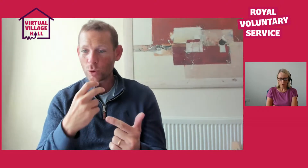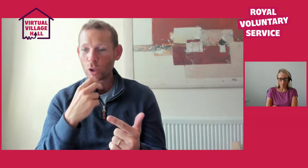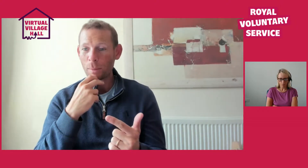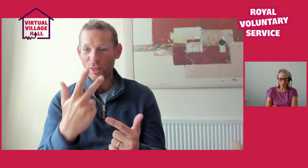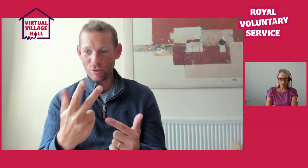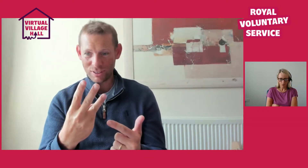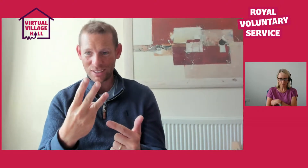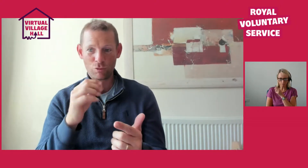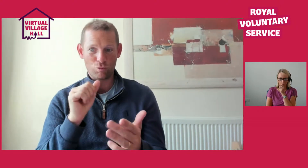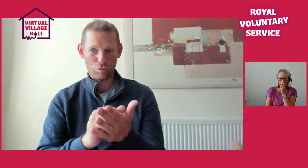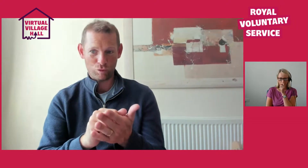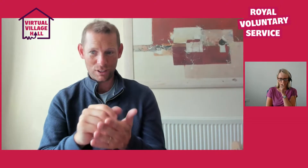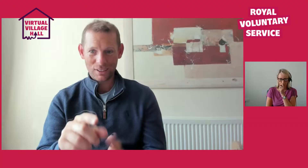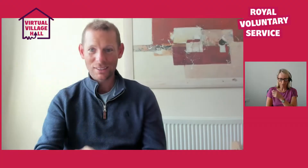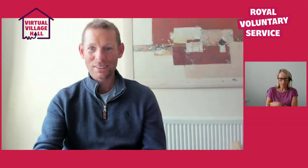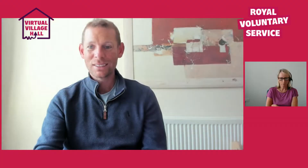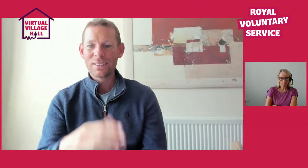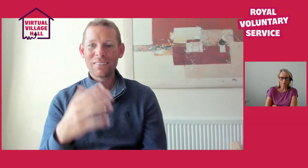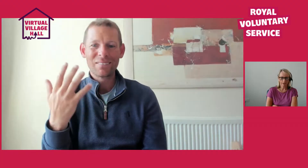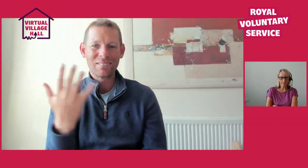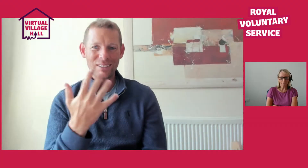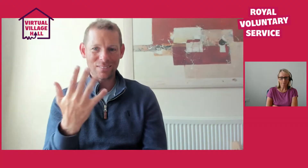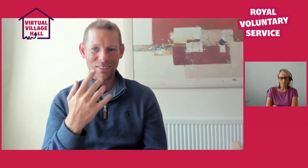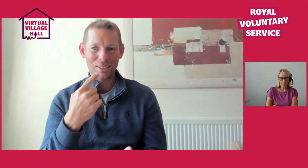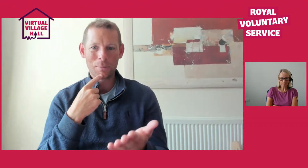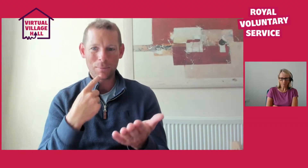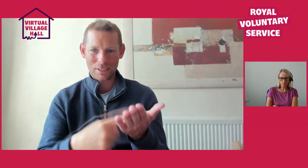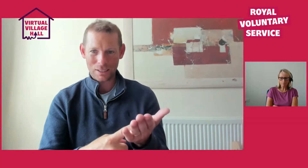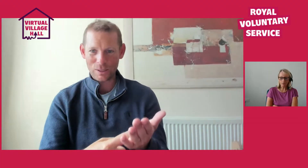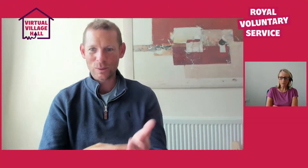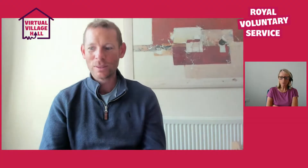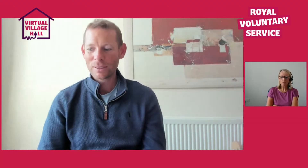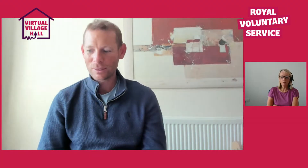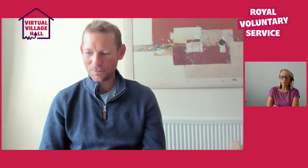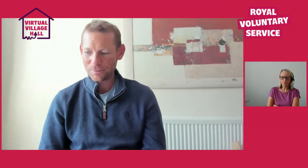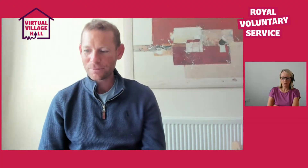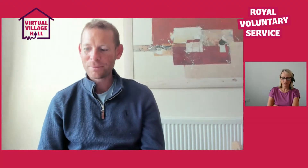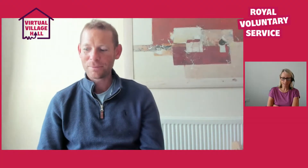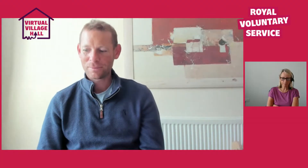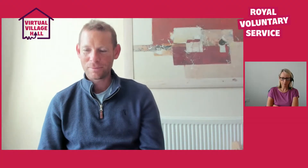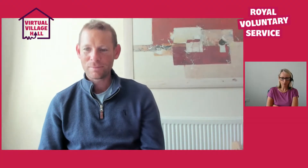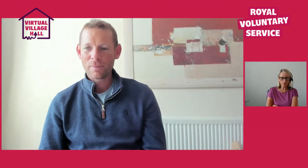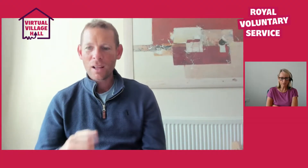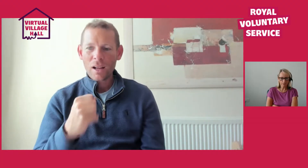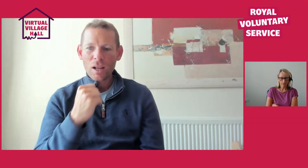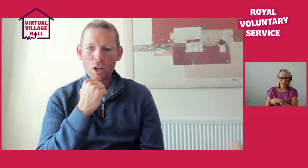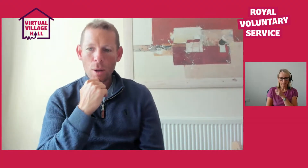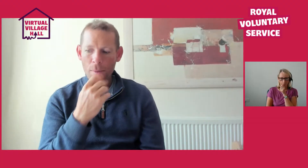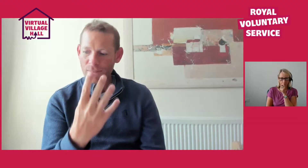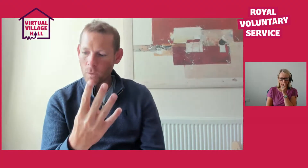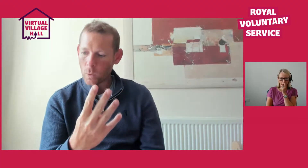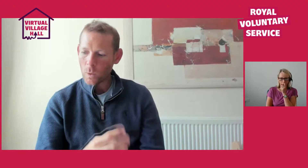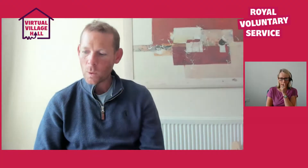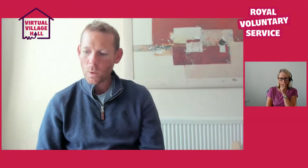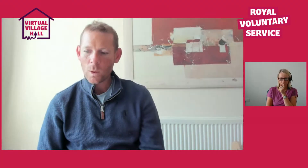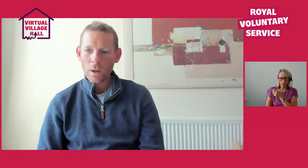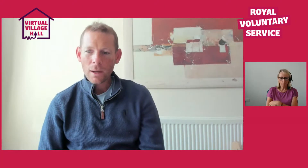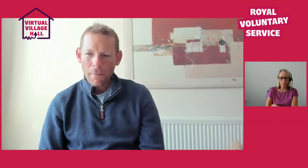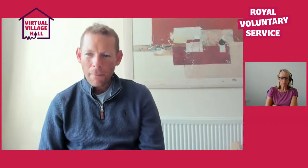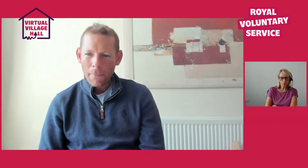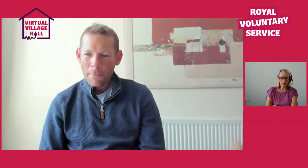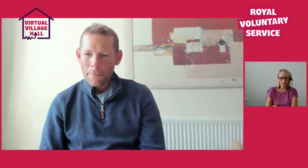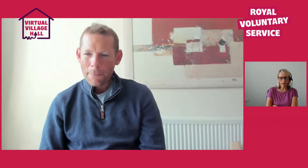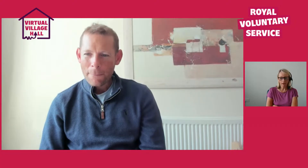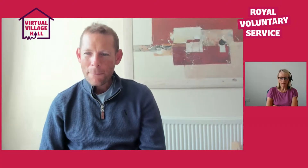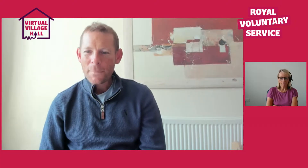number 1, number 2, and number 3 so far, right? So number 3 was £15.